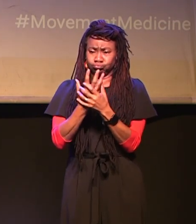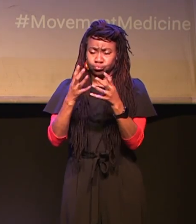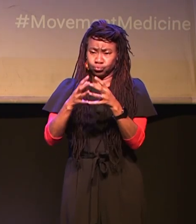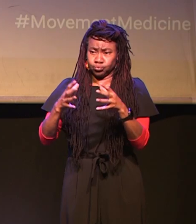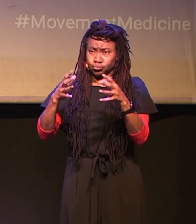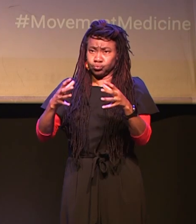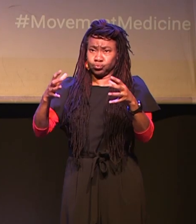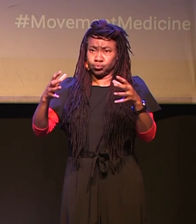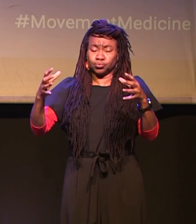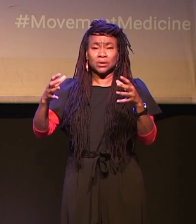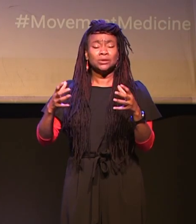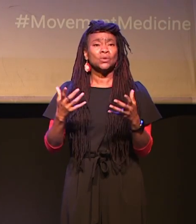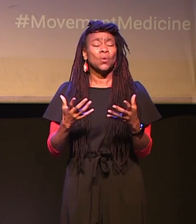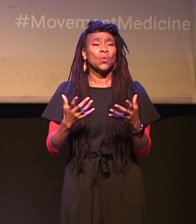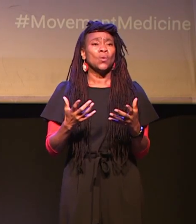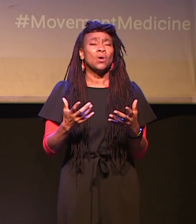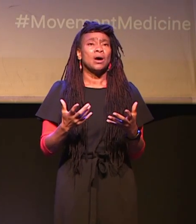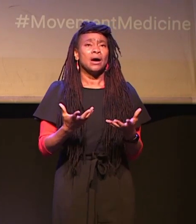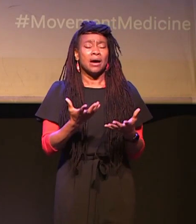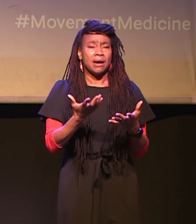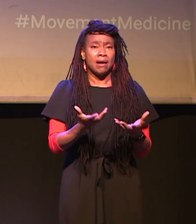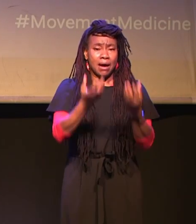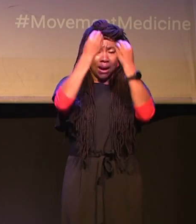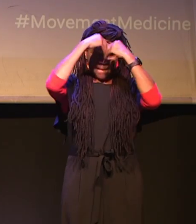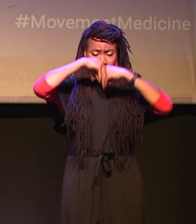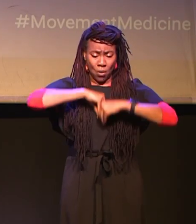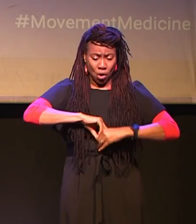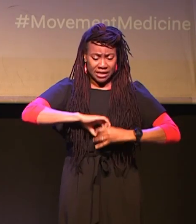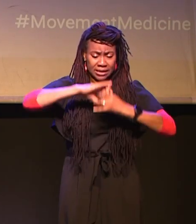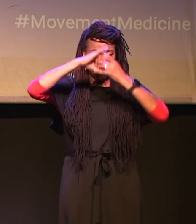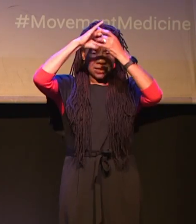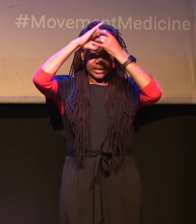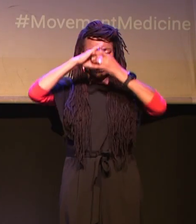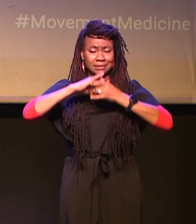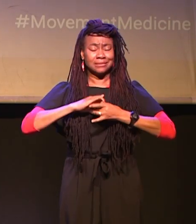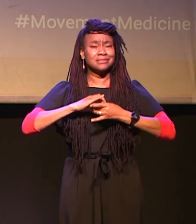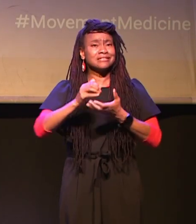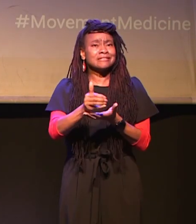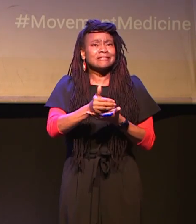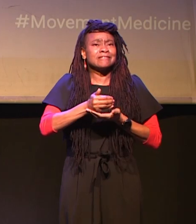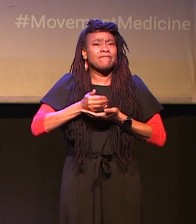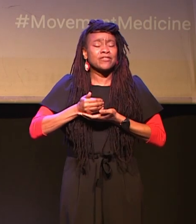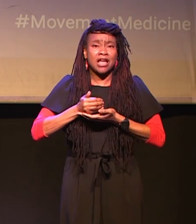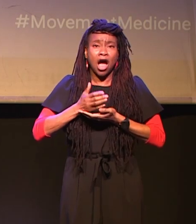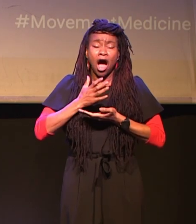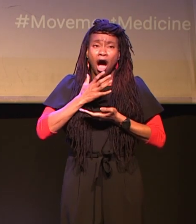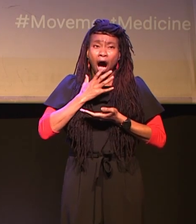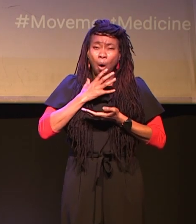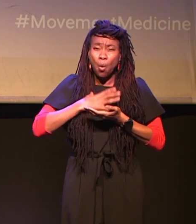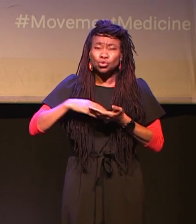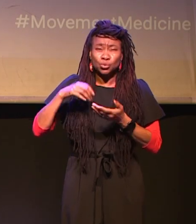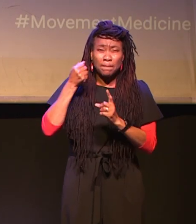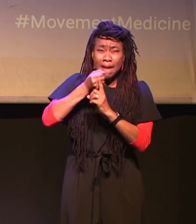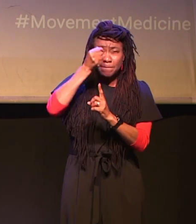And this embodied sense of safety, I just want to underline that piece. Um, I was telling